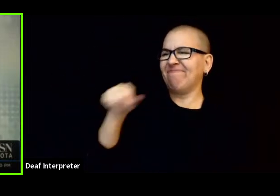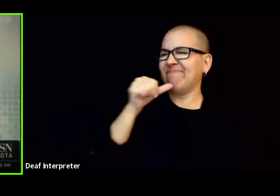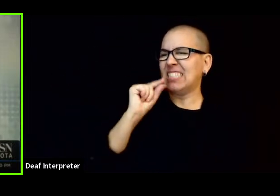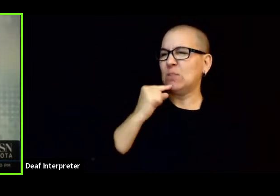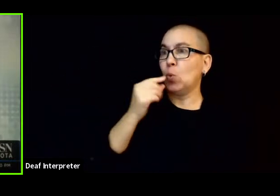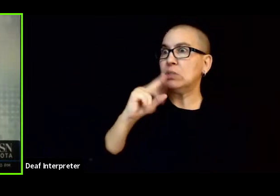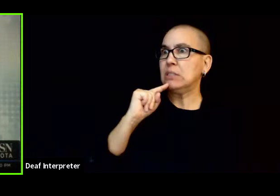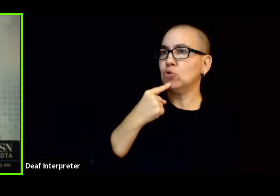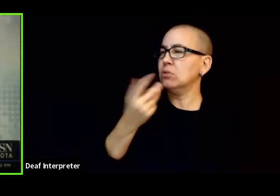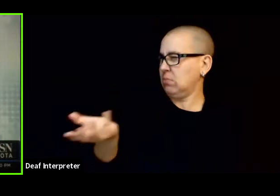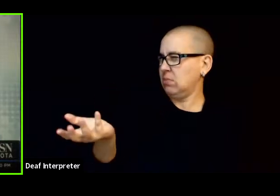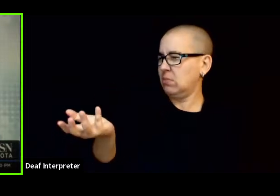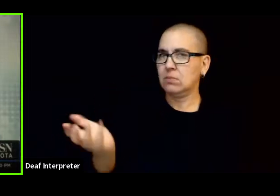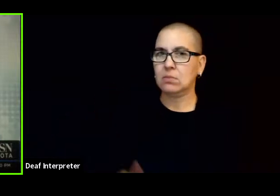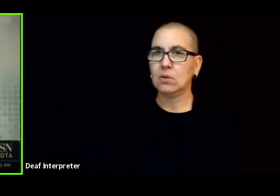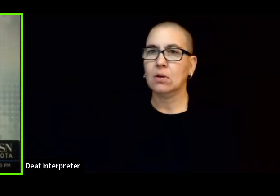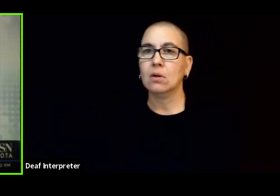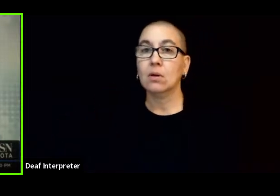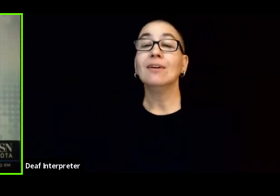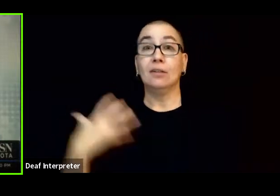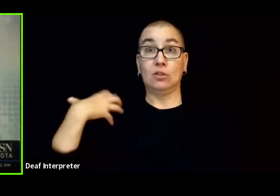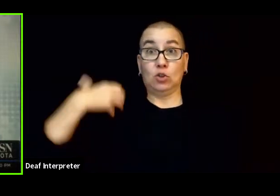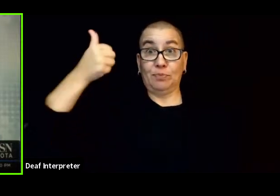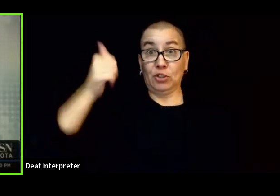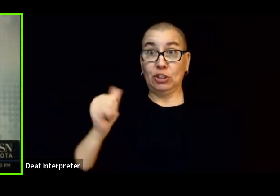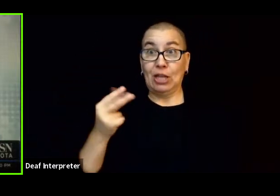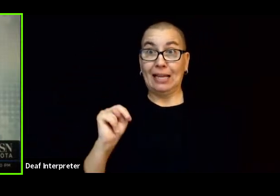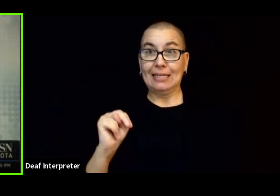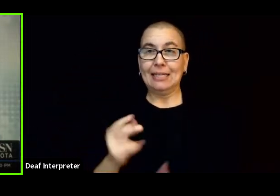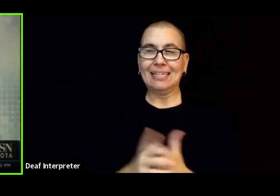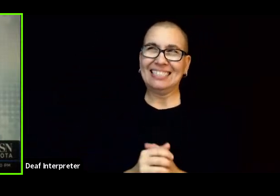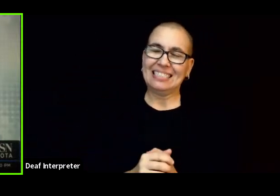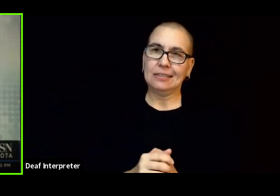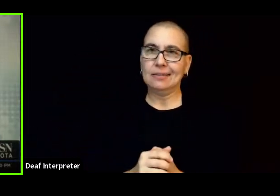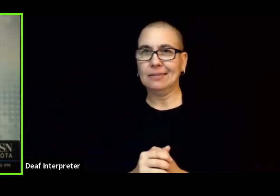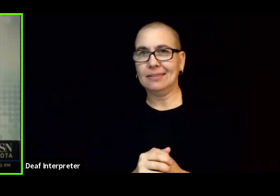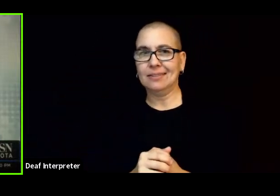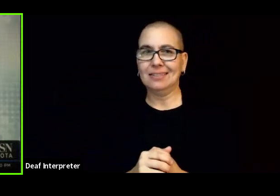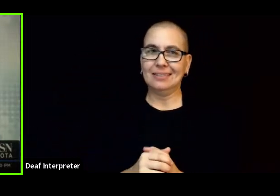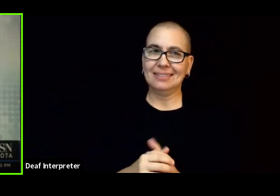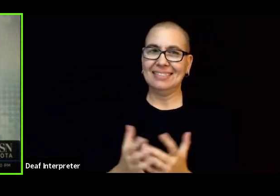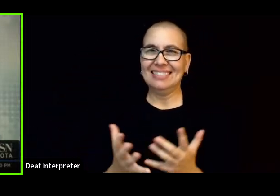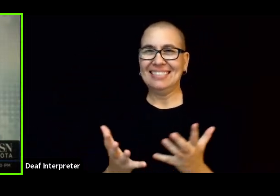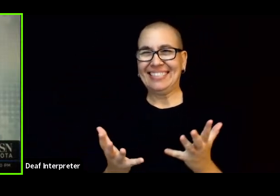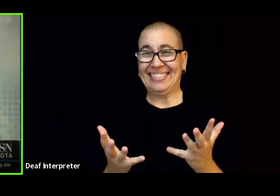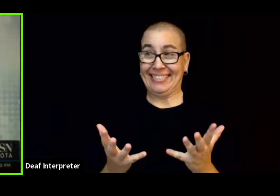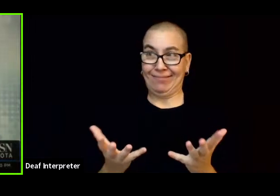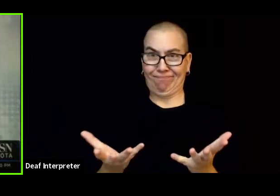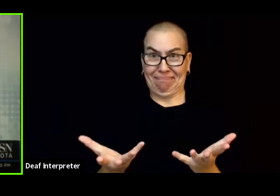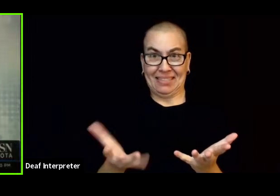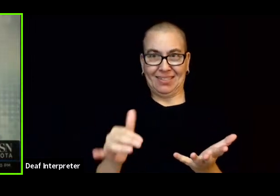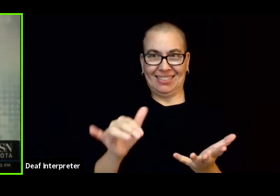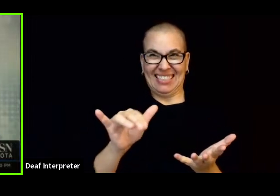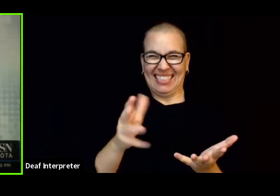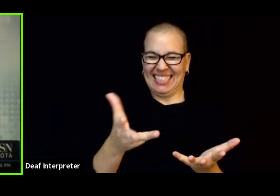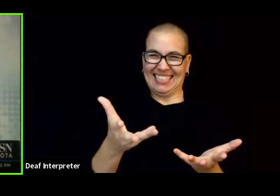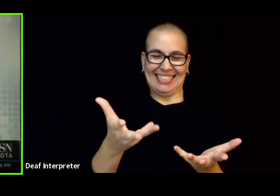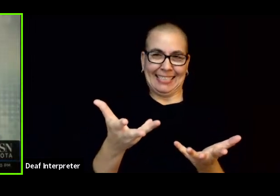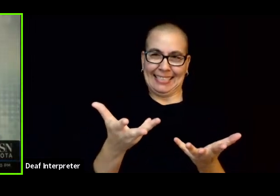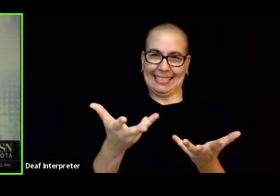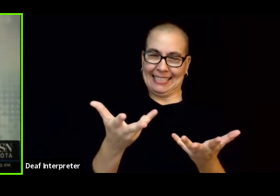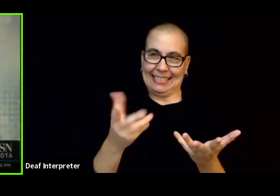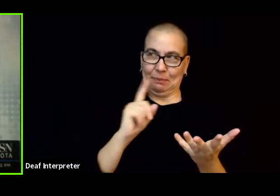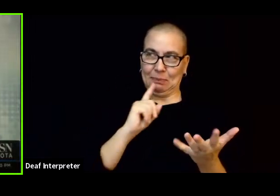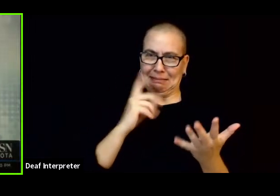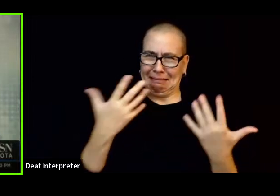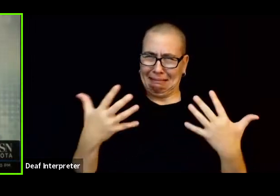Well, I think that's always, of course, a matter of clinical judgment at the bedside. But this